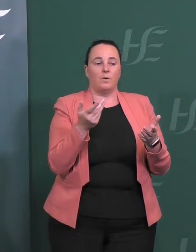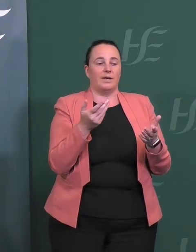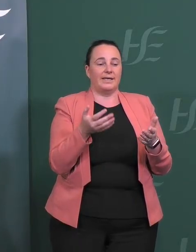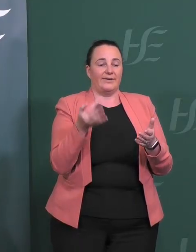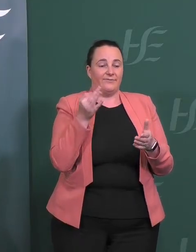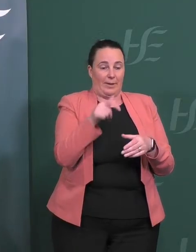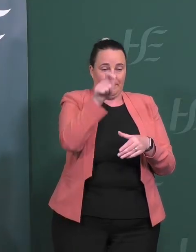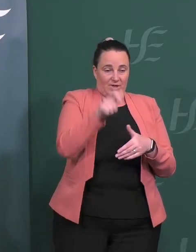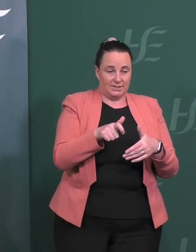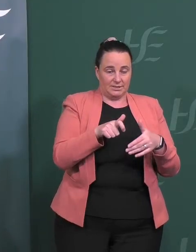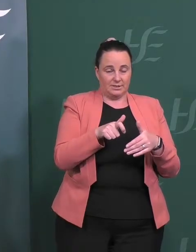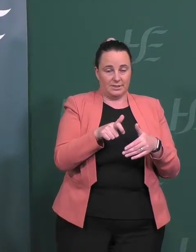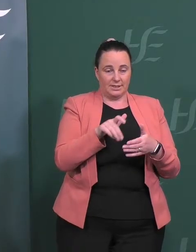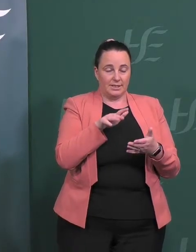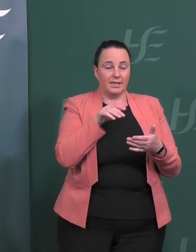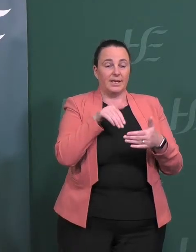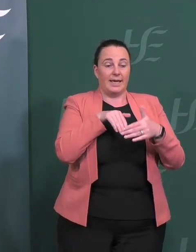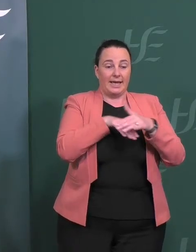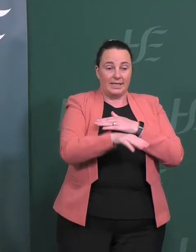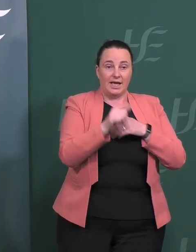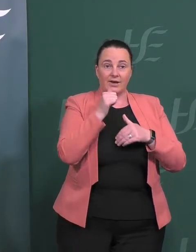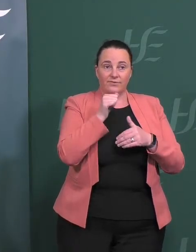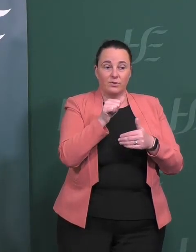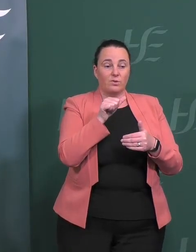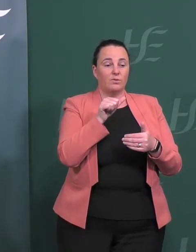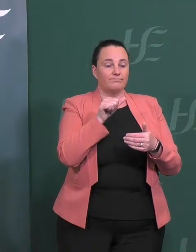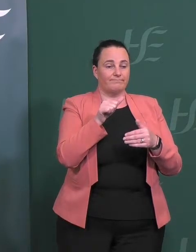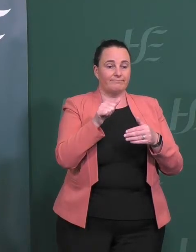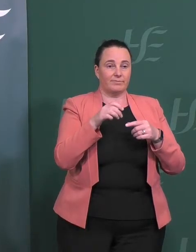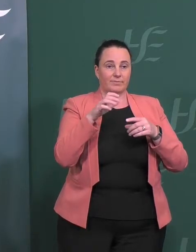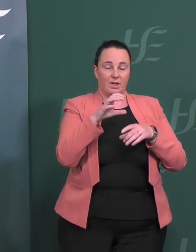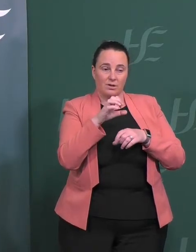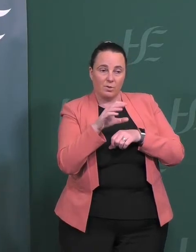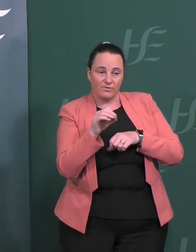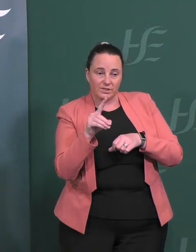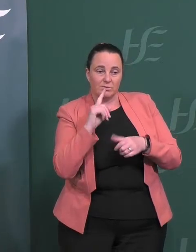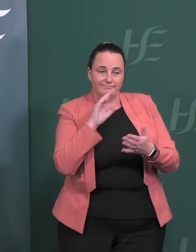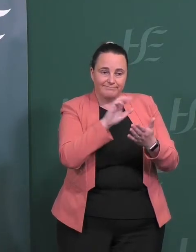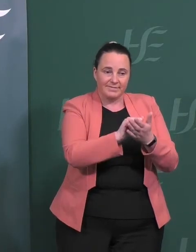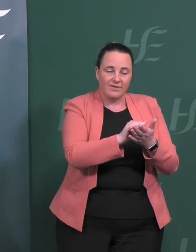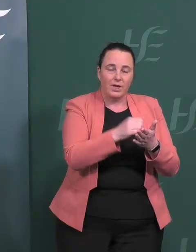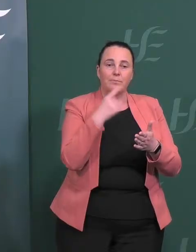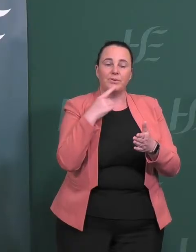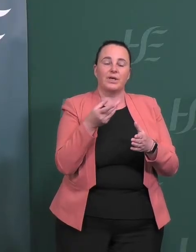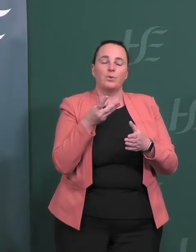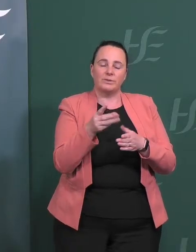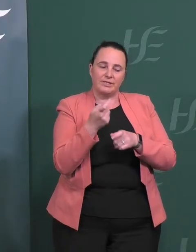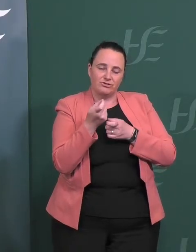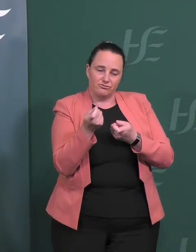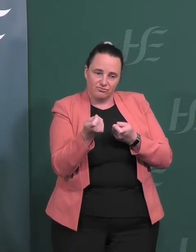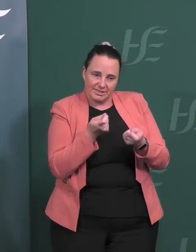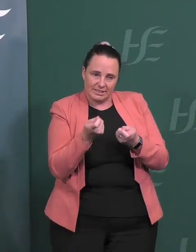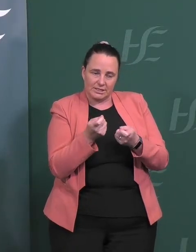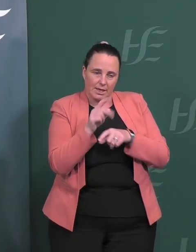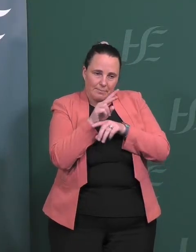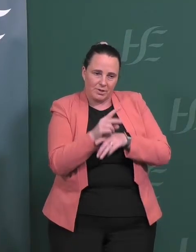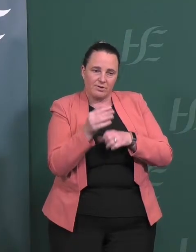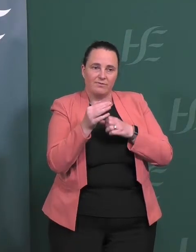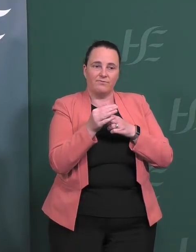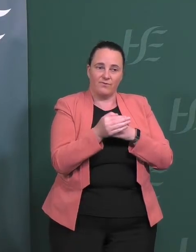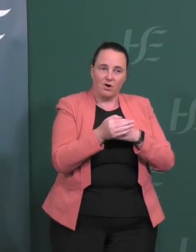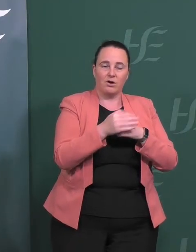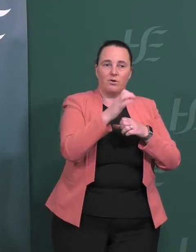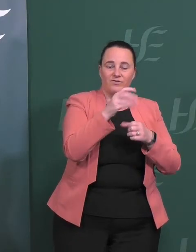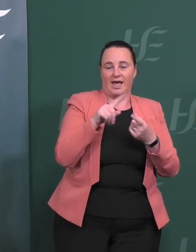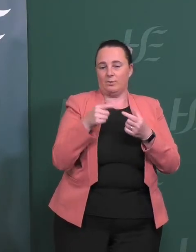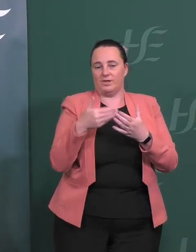with COVID or is identified with COVID in hospital, they'll ultimately be treated and monitored for COVID, along with their